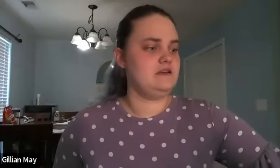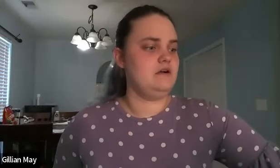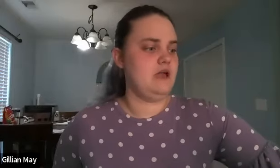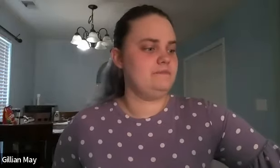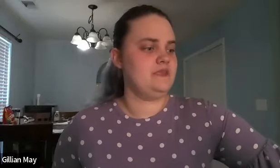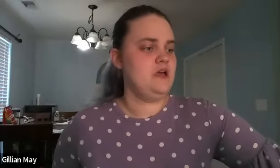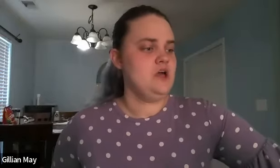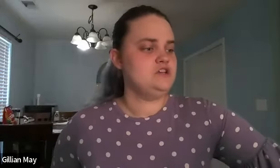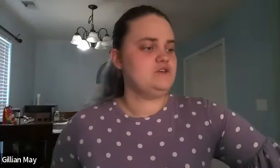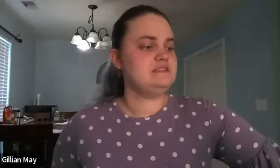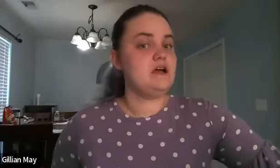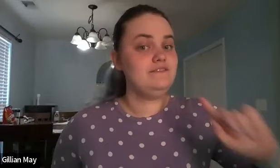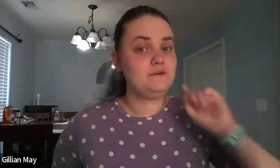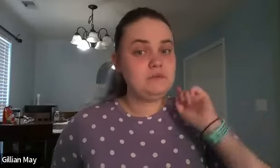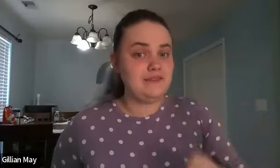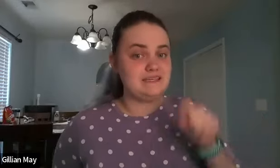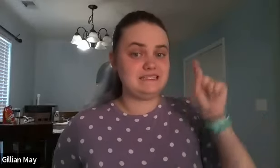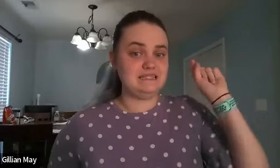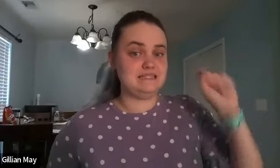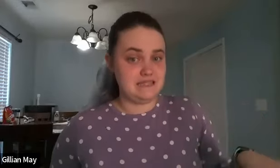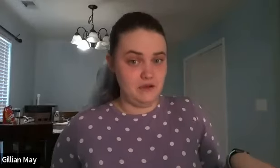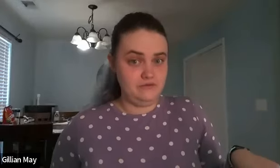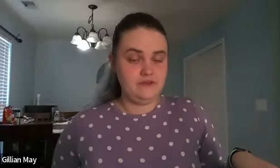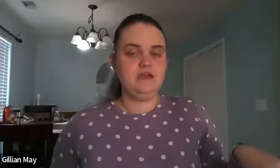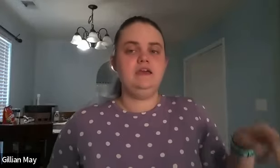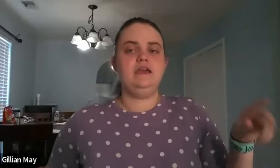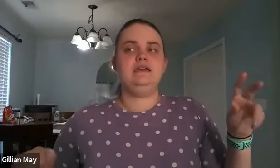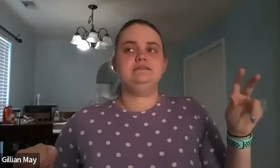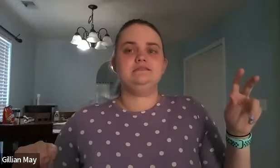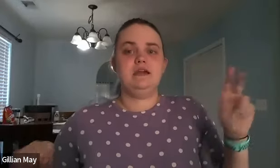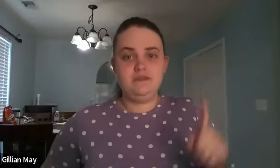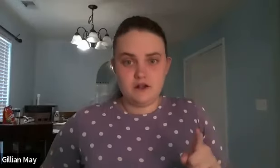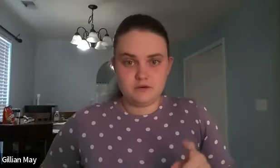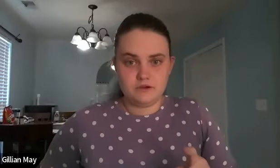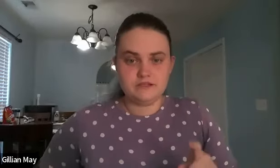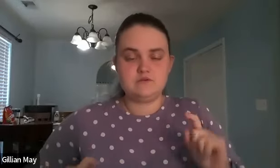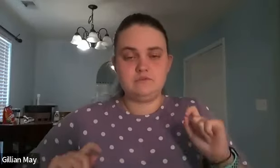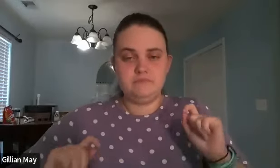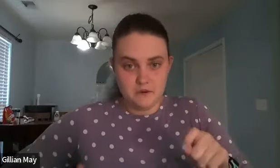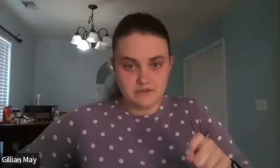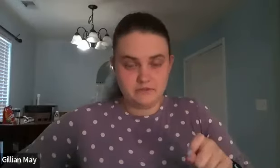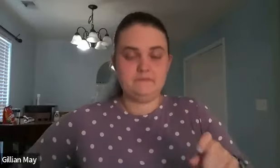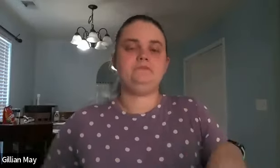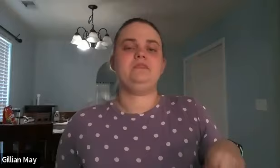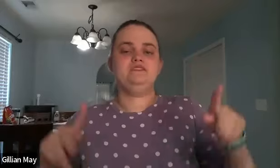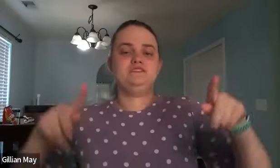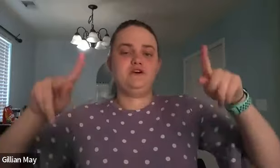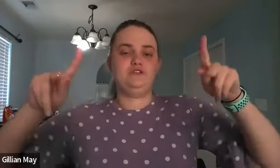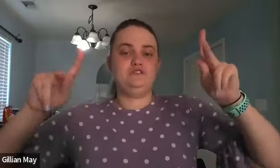that. Okay. So the sign for place itself is kind of an awkward one. So bear with me. So you do